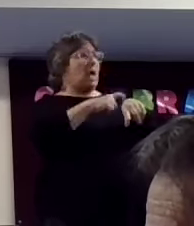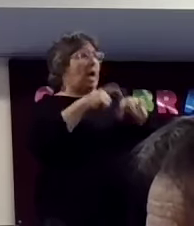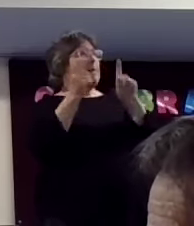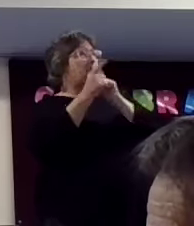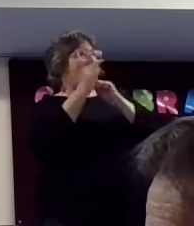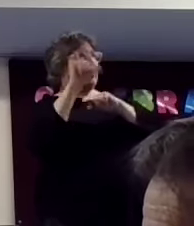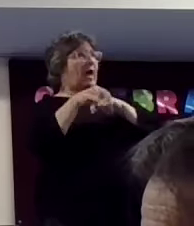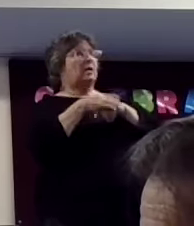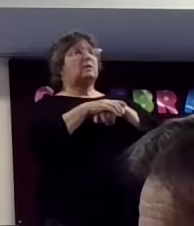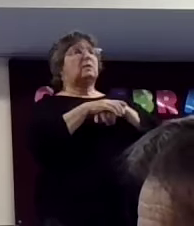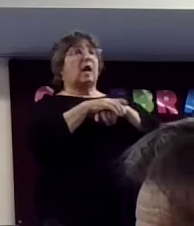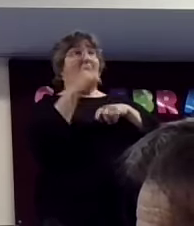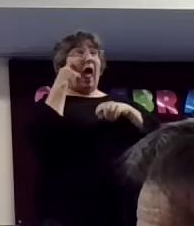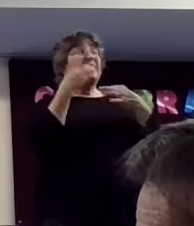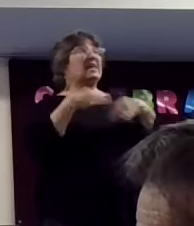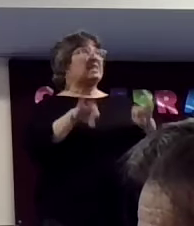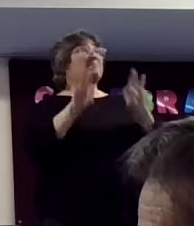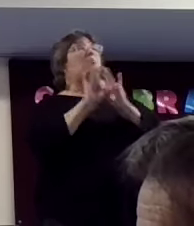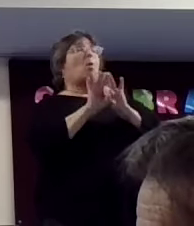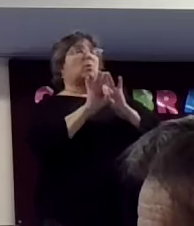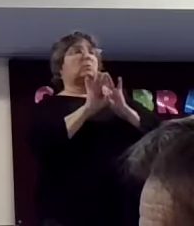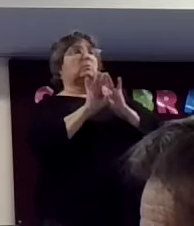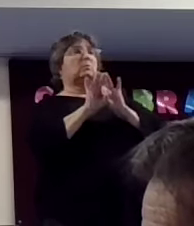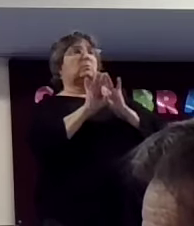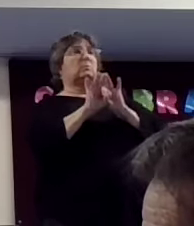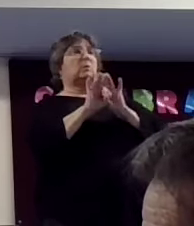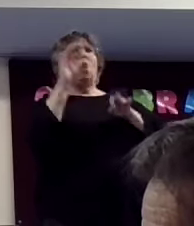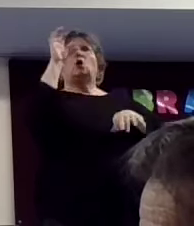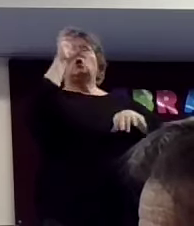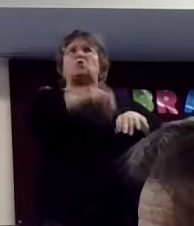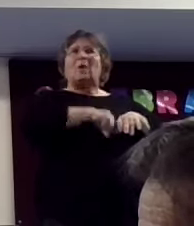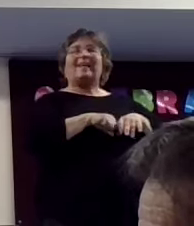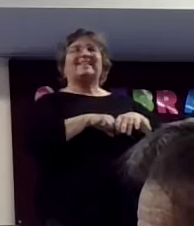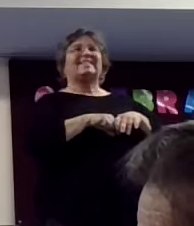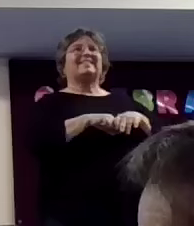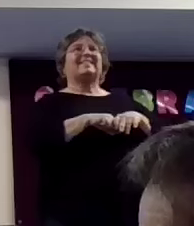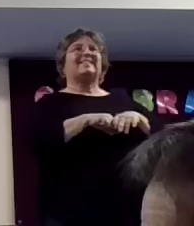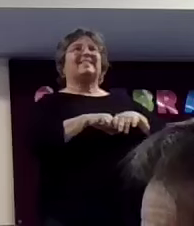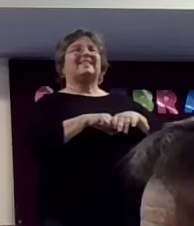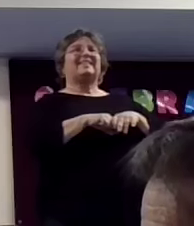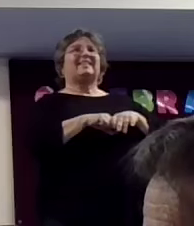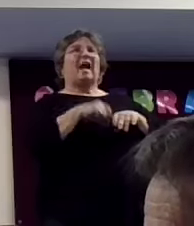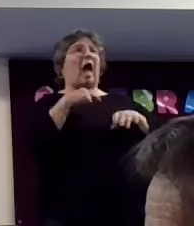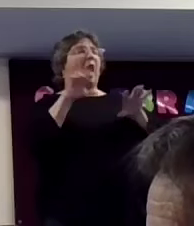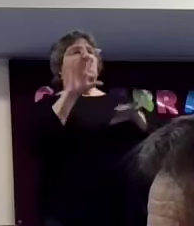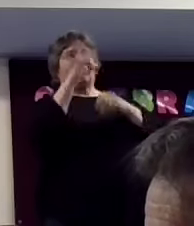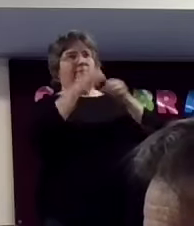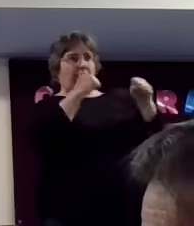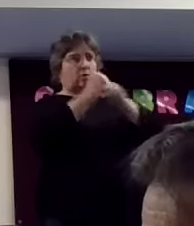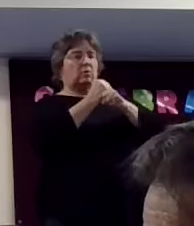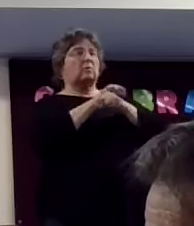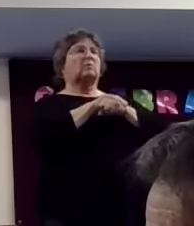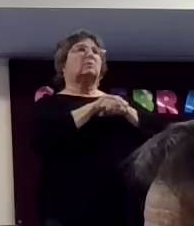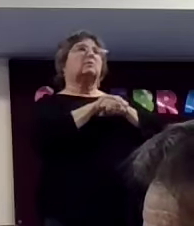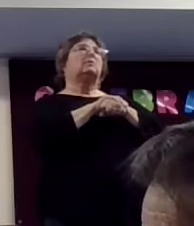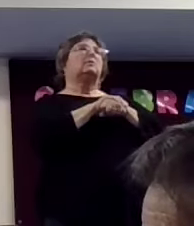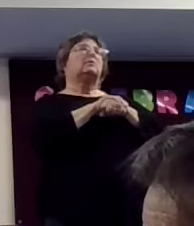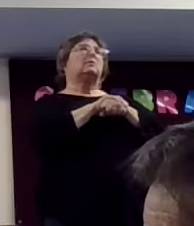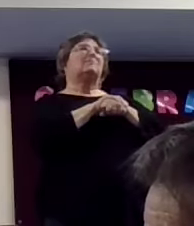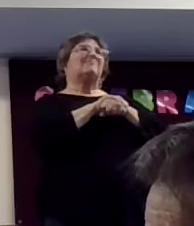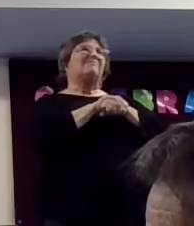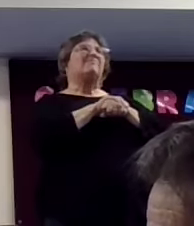think it is very important. And it's, the strange thing is, you know, I've been doing this 25 years, and,